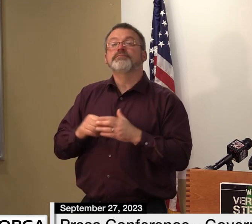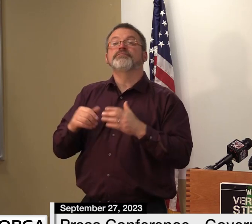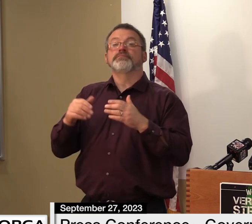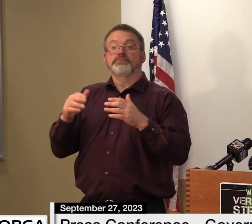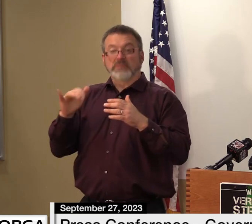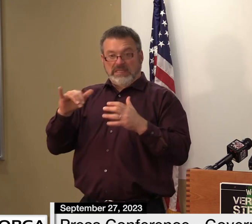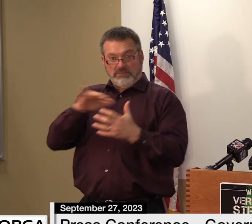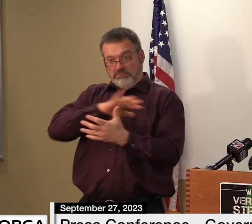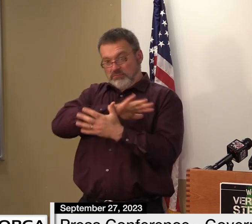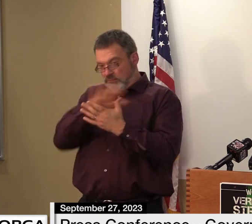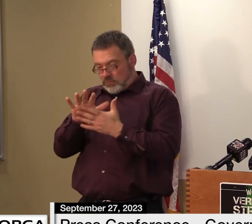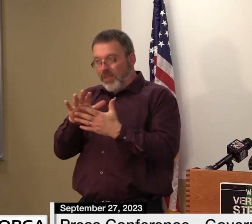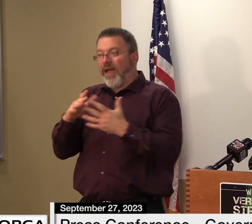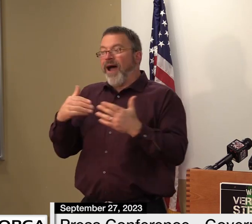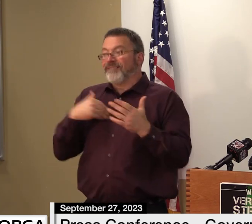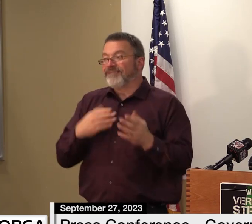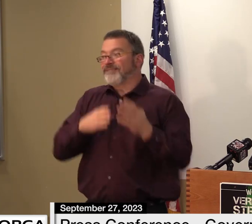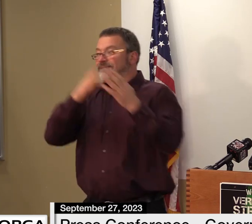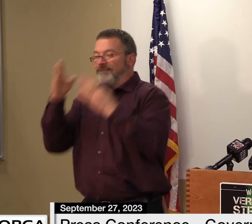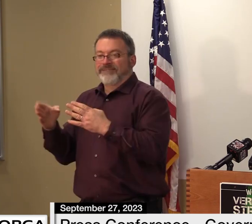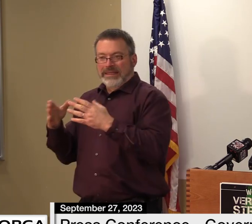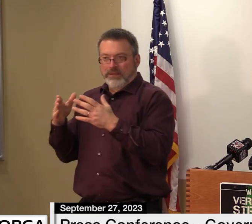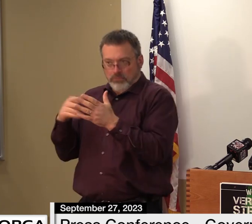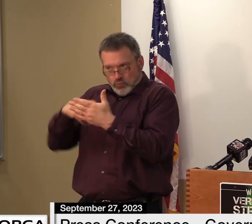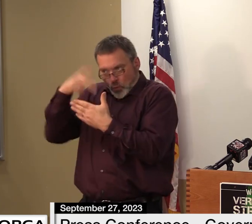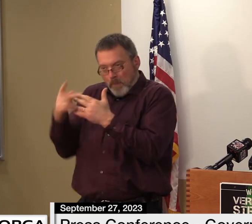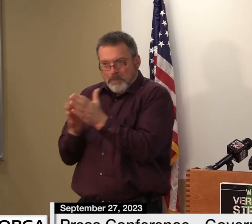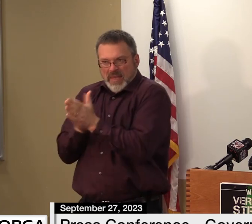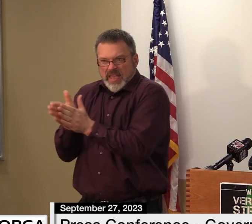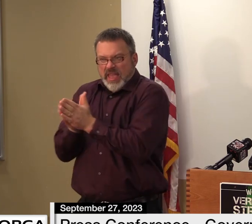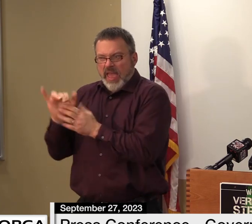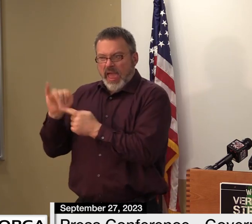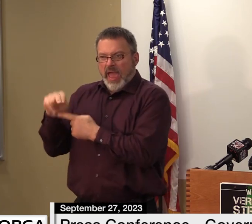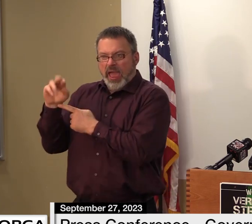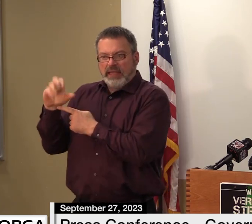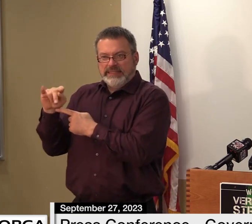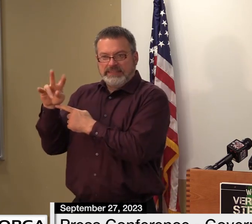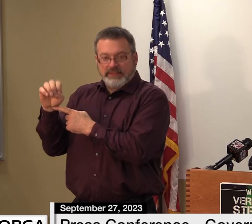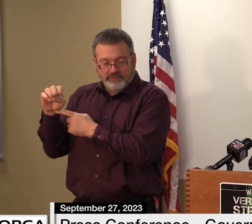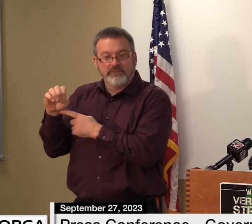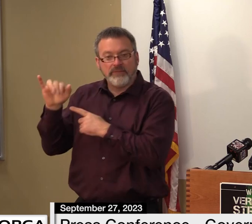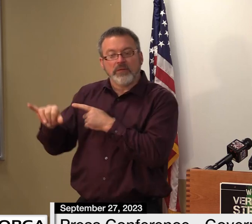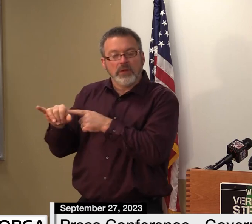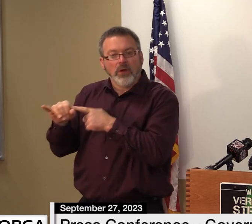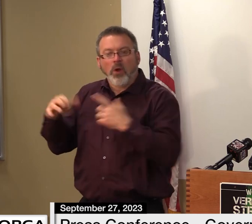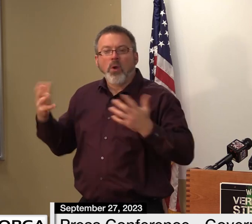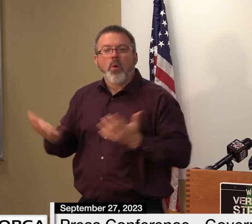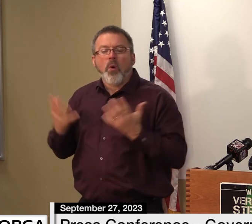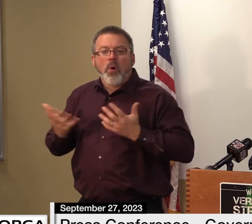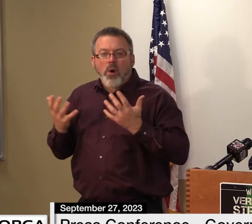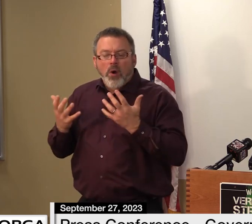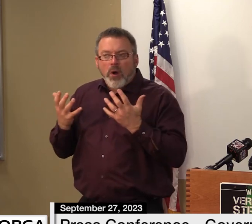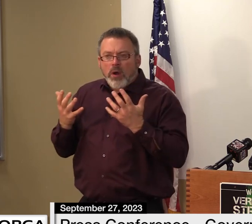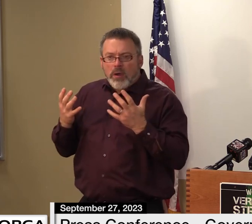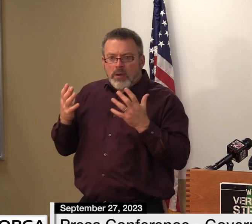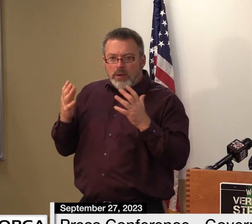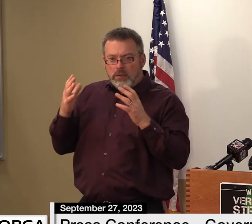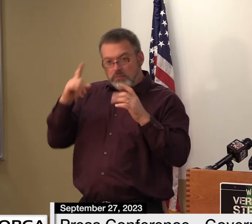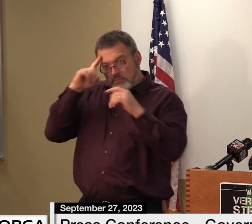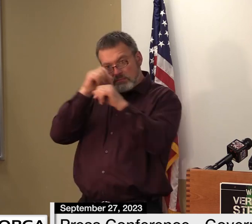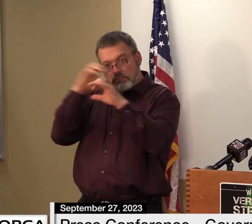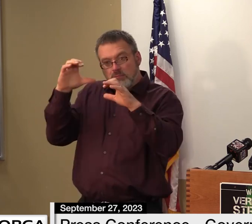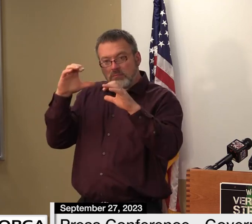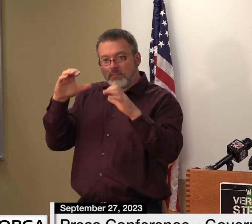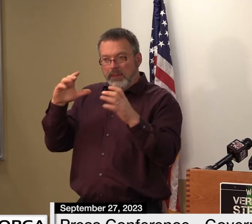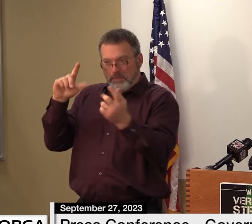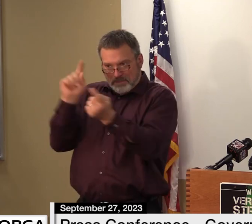incentives that Efficiency Vermont and other partners offer, so that people can really have much of those needs met over the course of time.